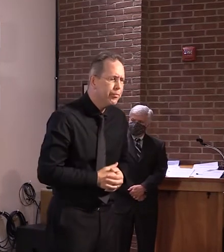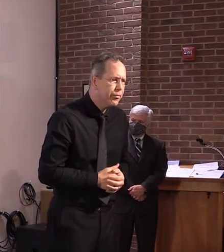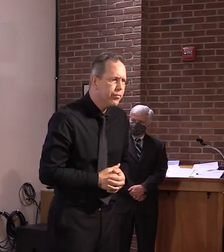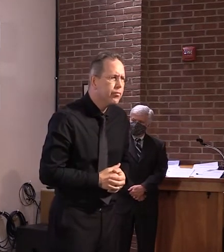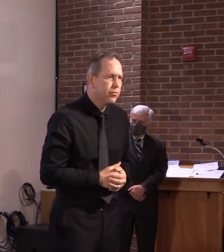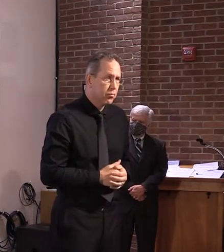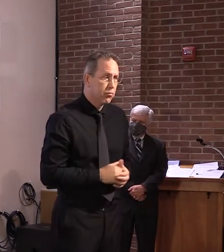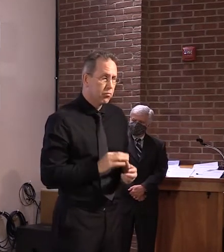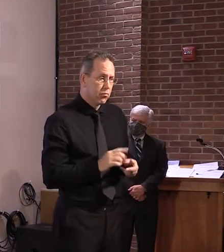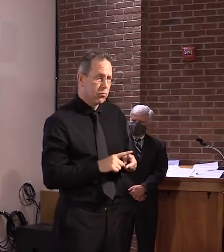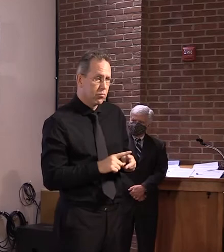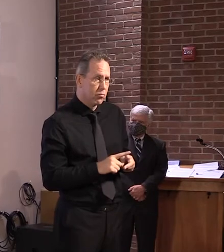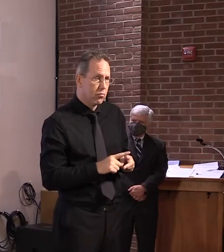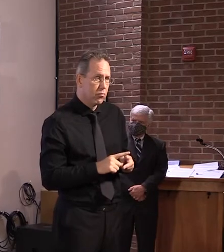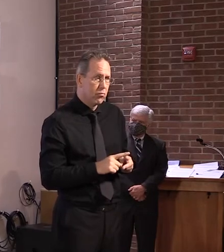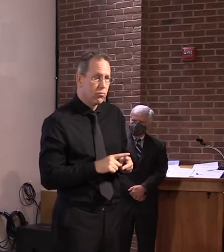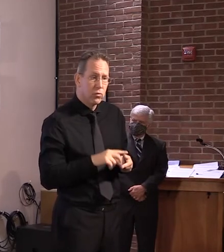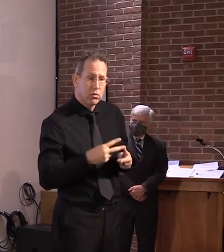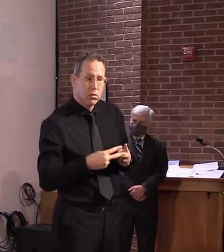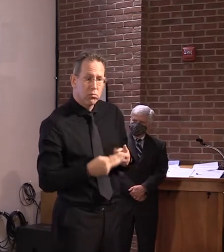Okay. Dr. Levine. Thank you.